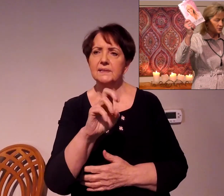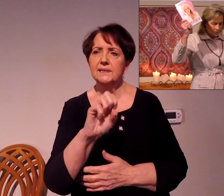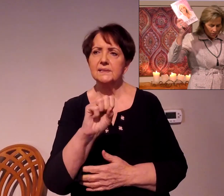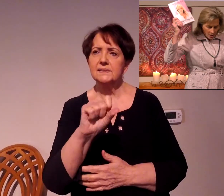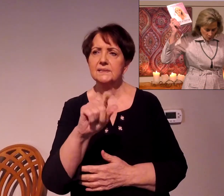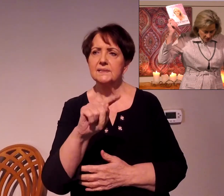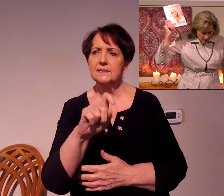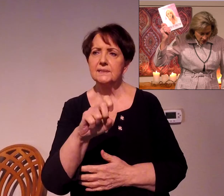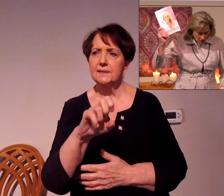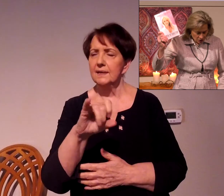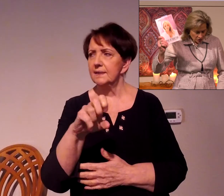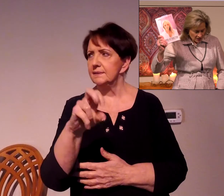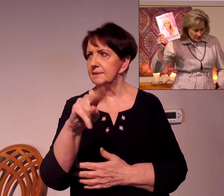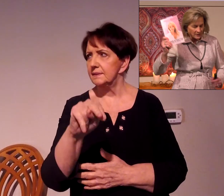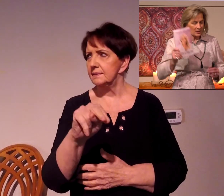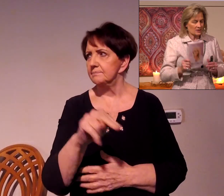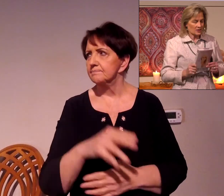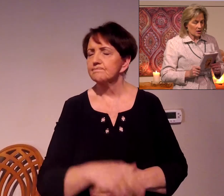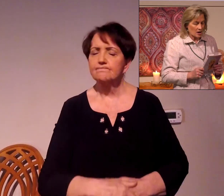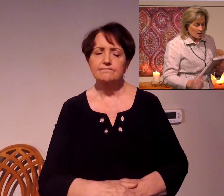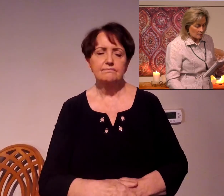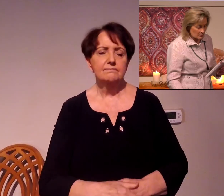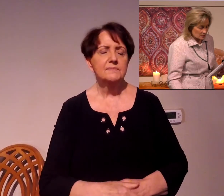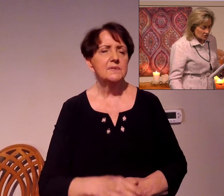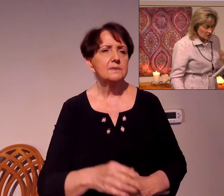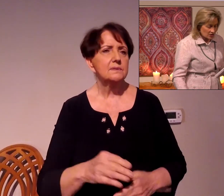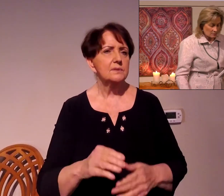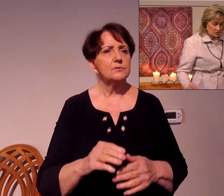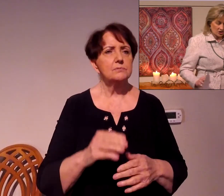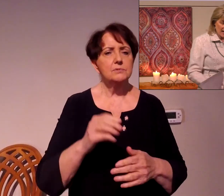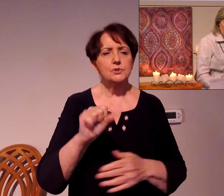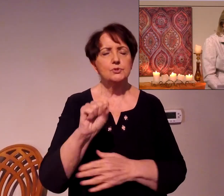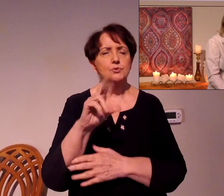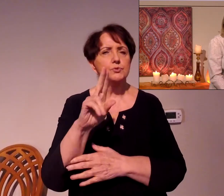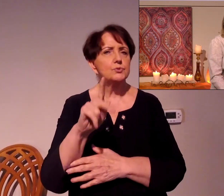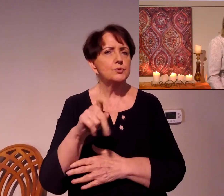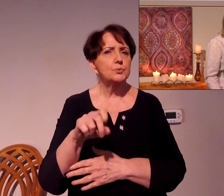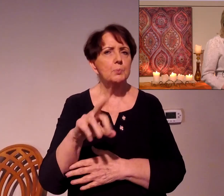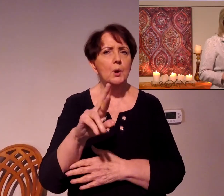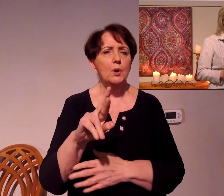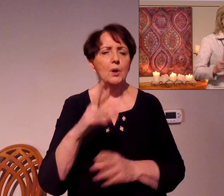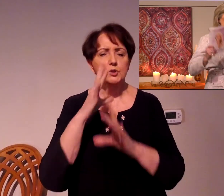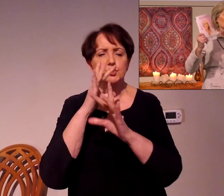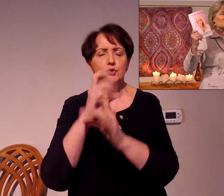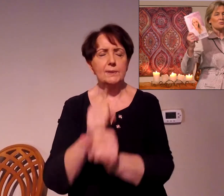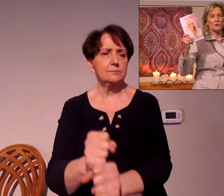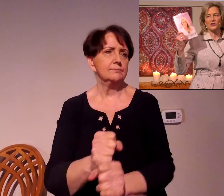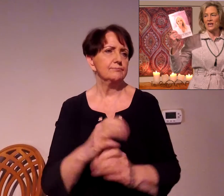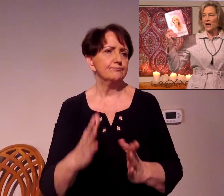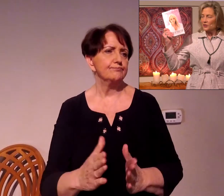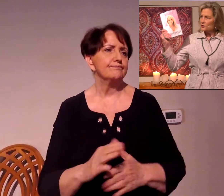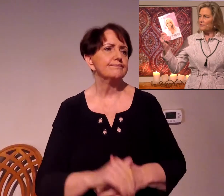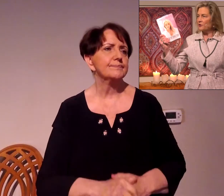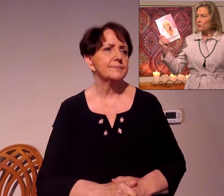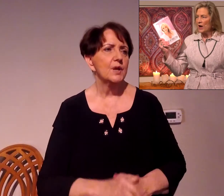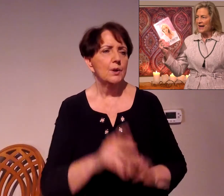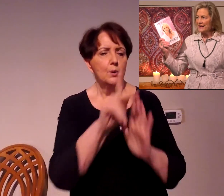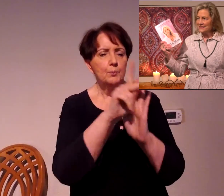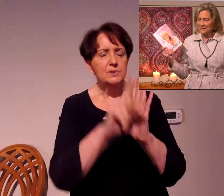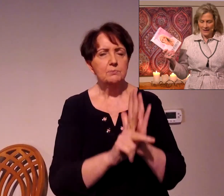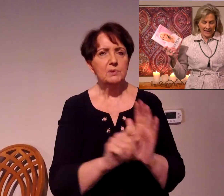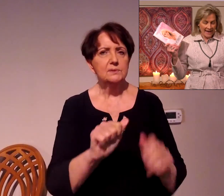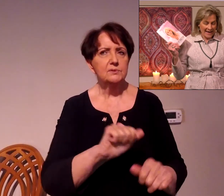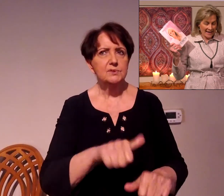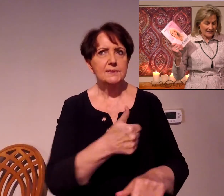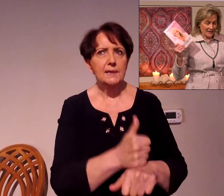attractor. I want to encourage you to get this. She has Our principals said other different